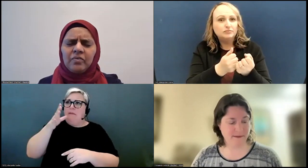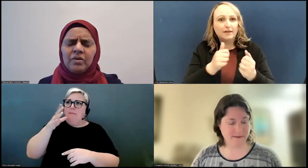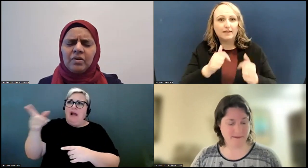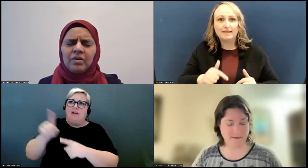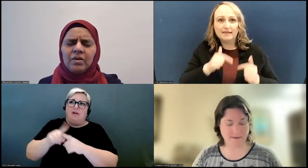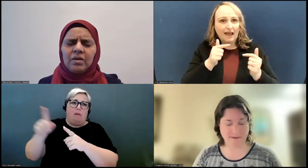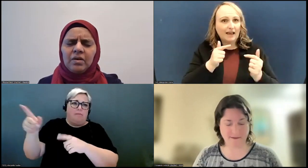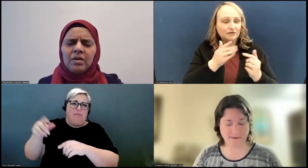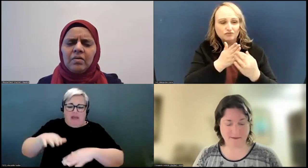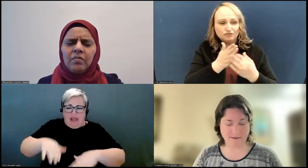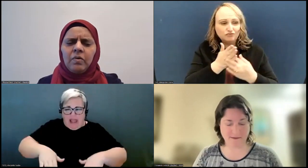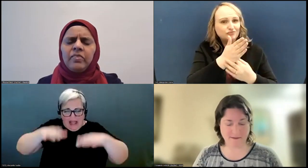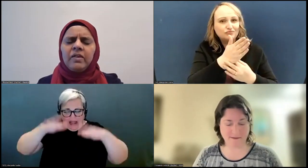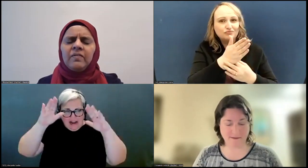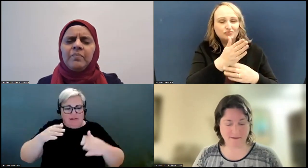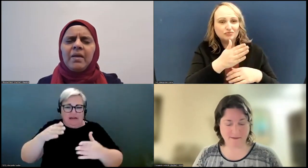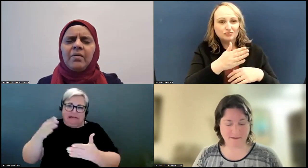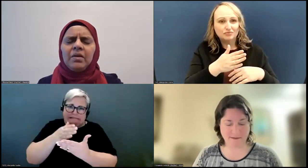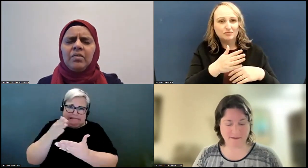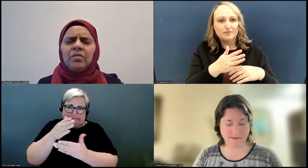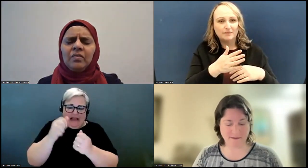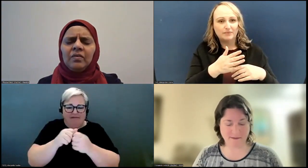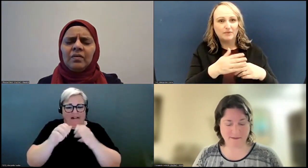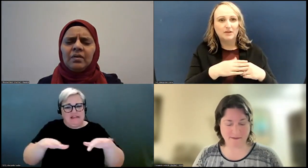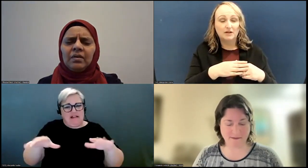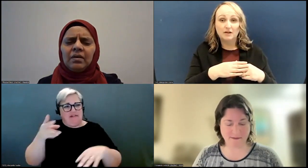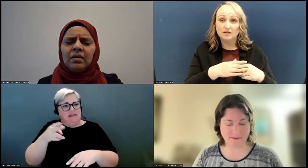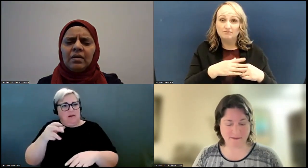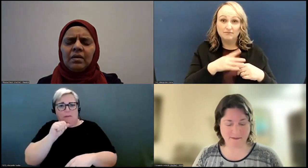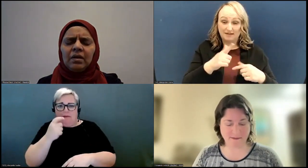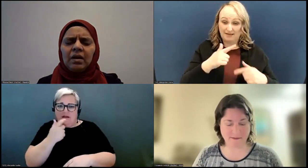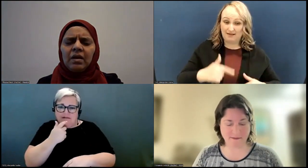life with its barriers,